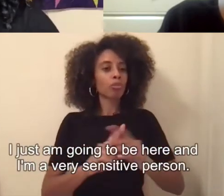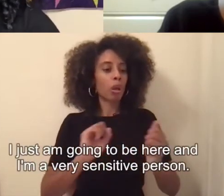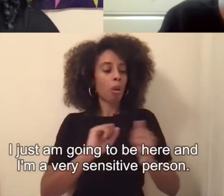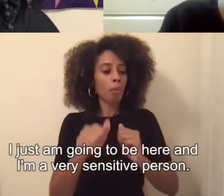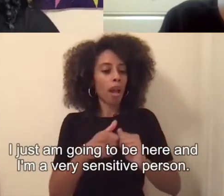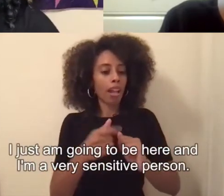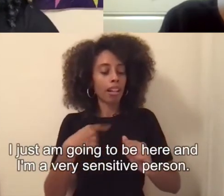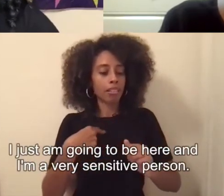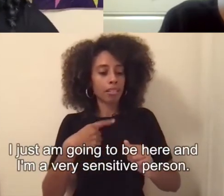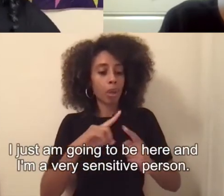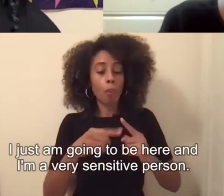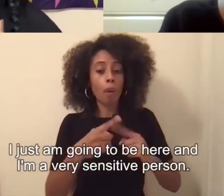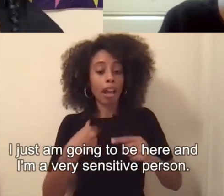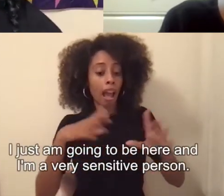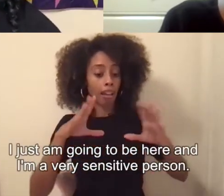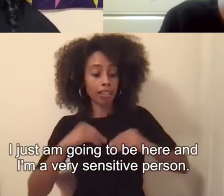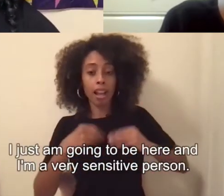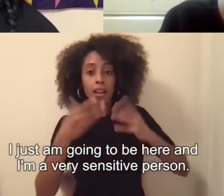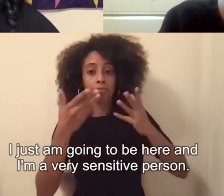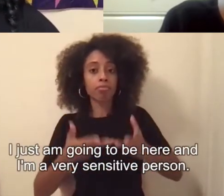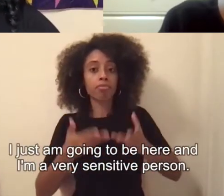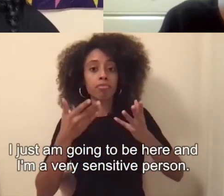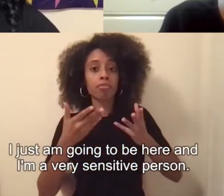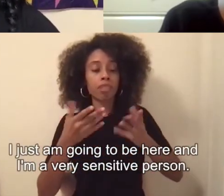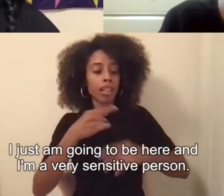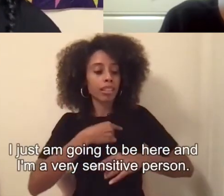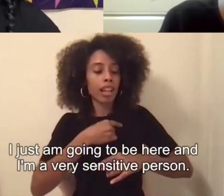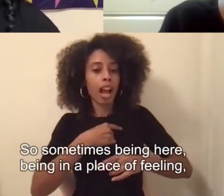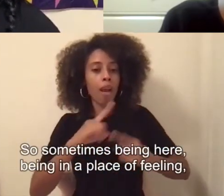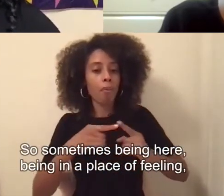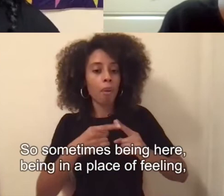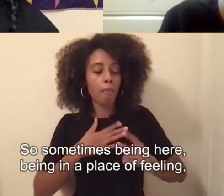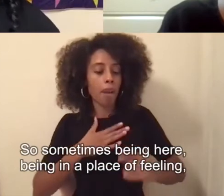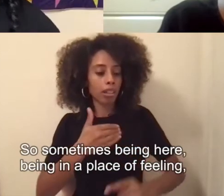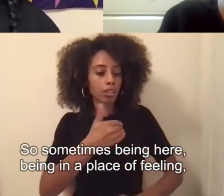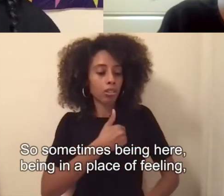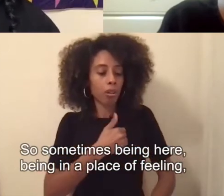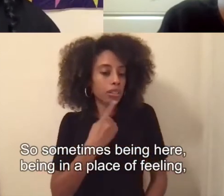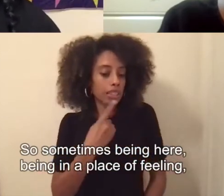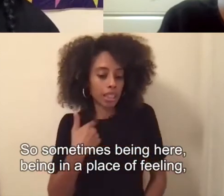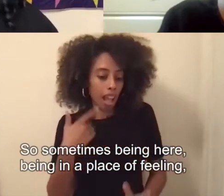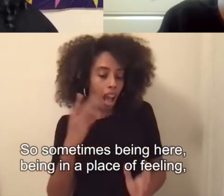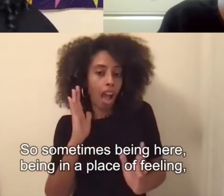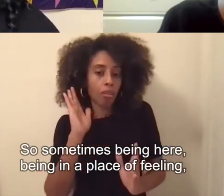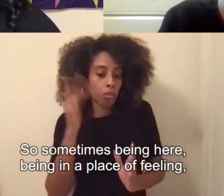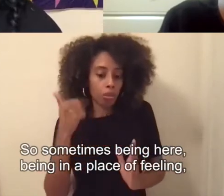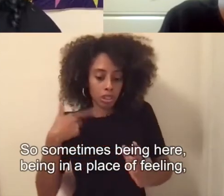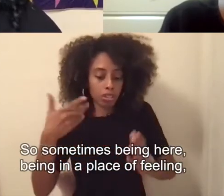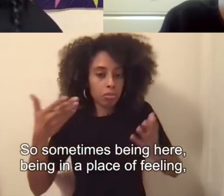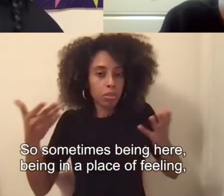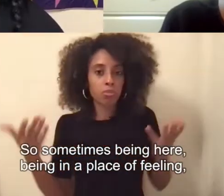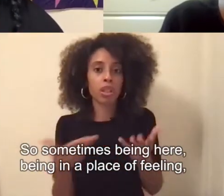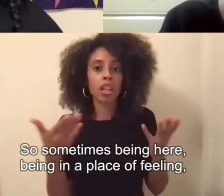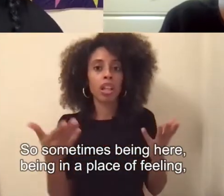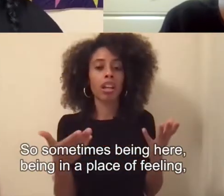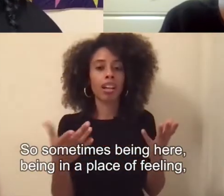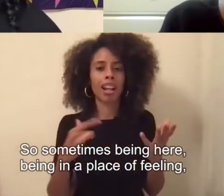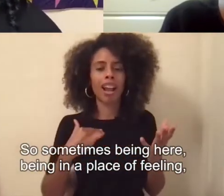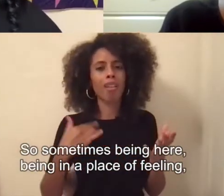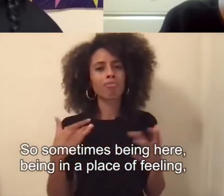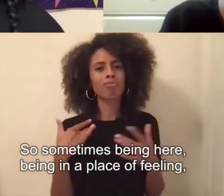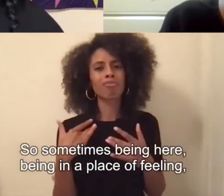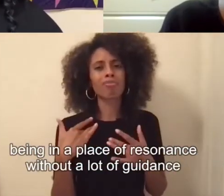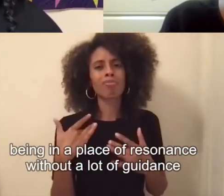just am going to be here. And I'm a very sensitive person. So sometimes being here, being in a place